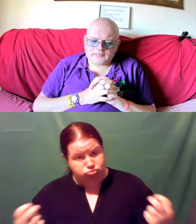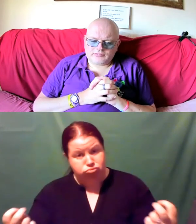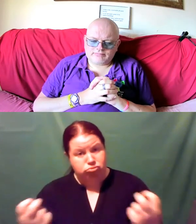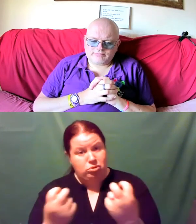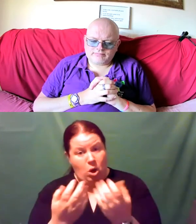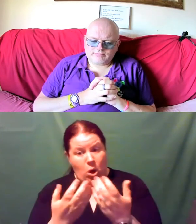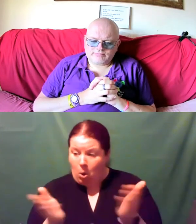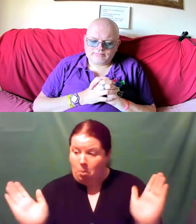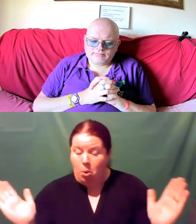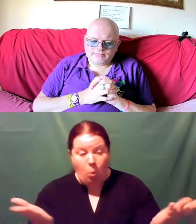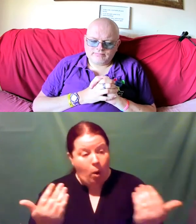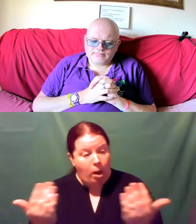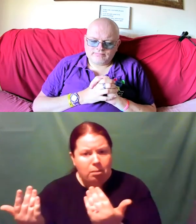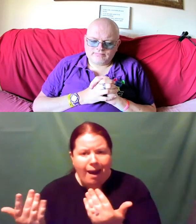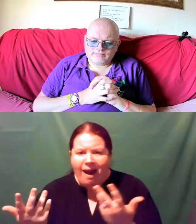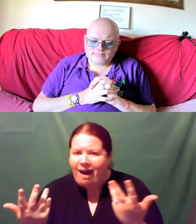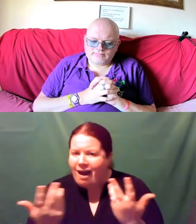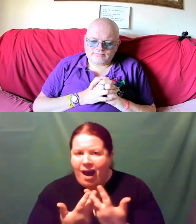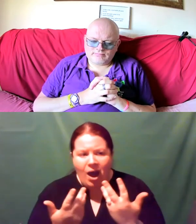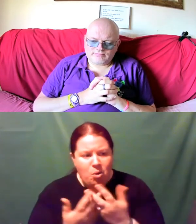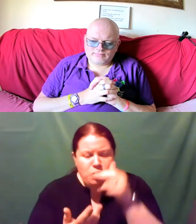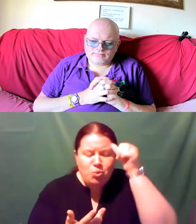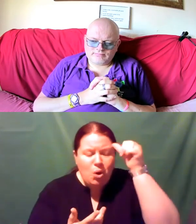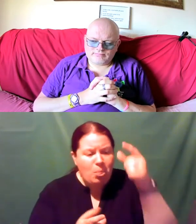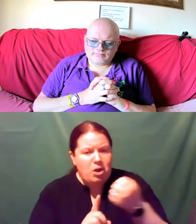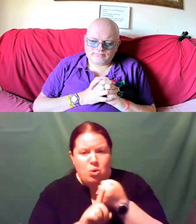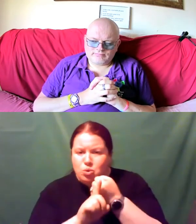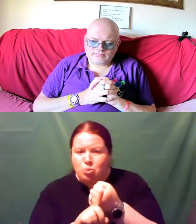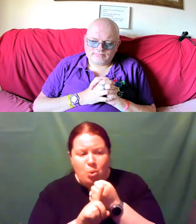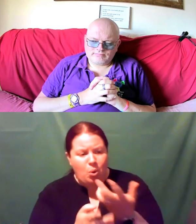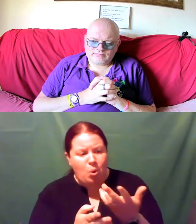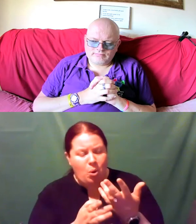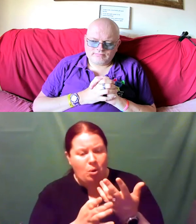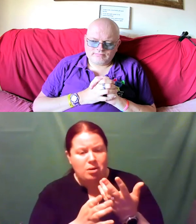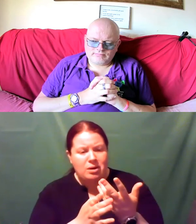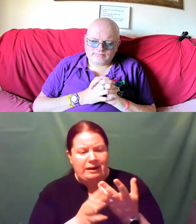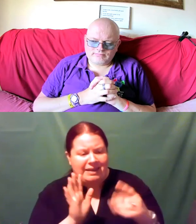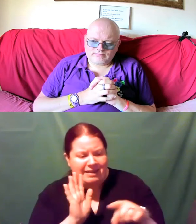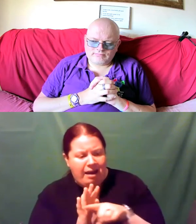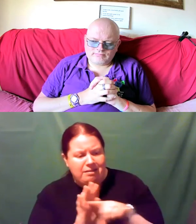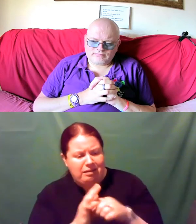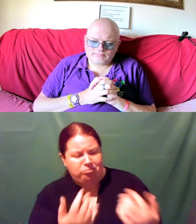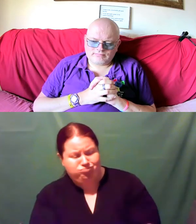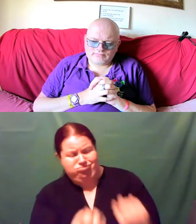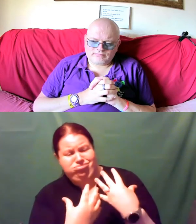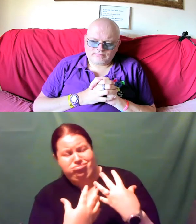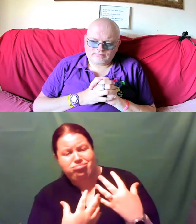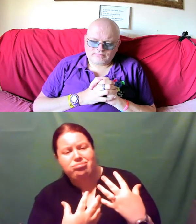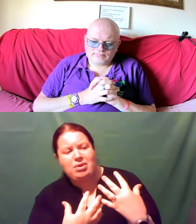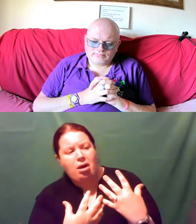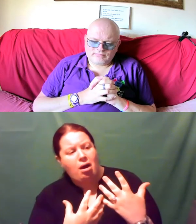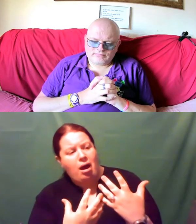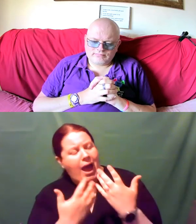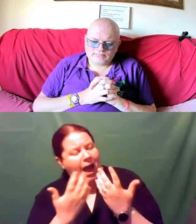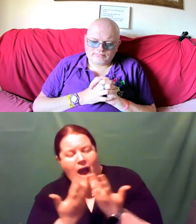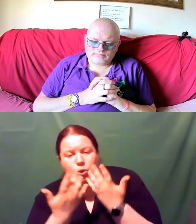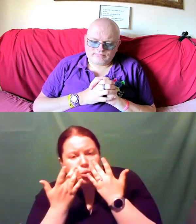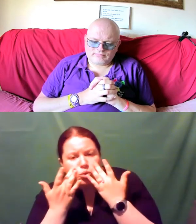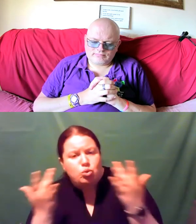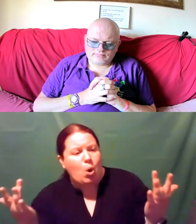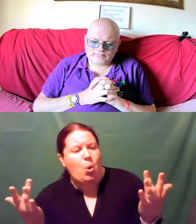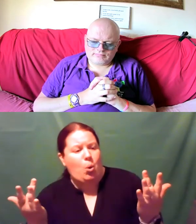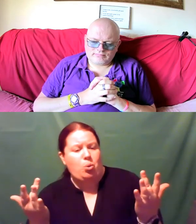that they're not necessarily supporters of you, but you still show them that kind of, that you're open to the dialogue and open